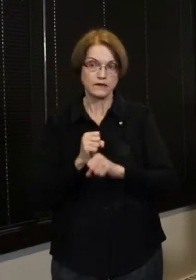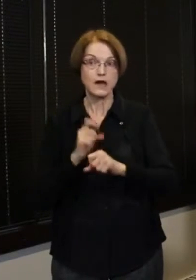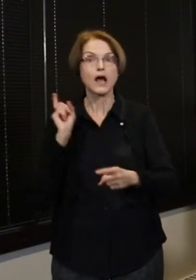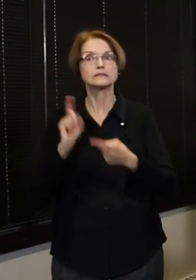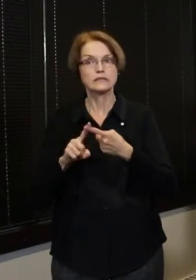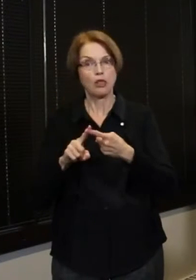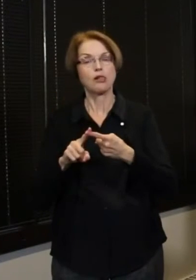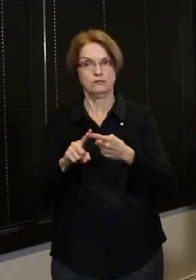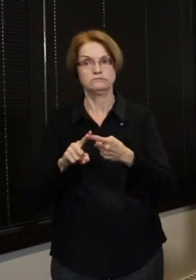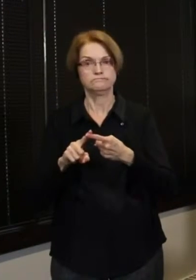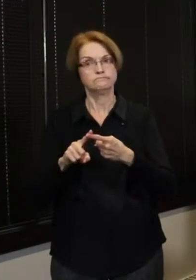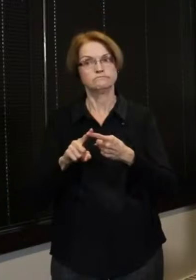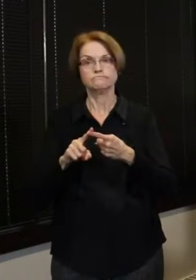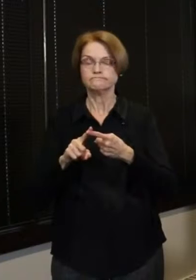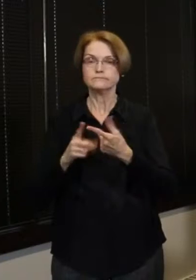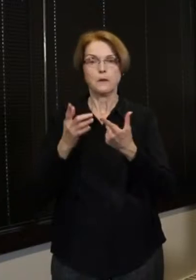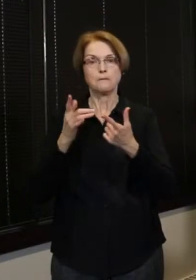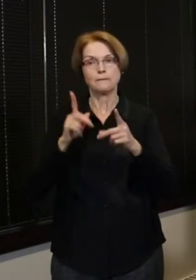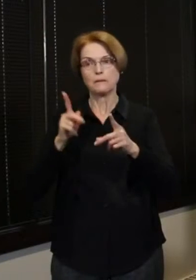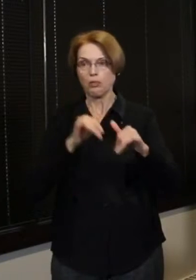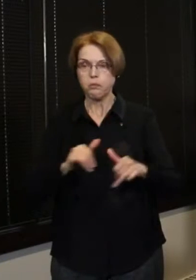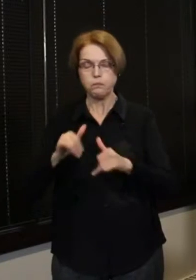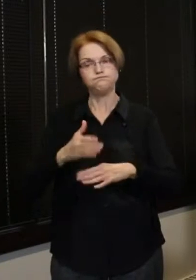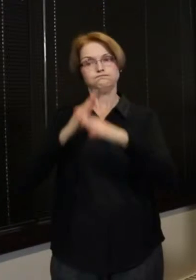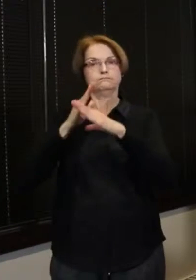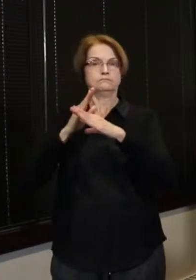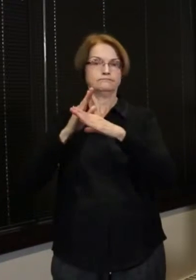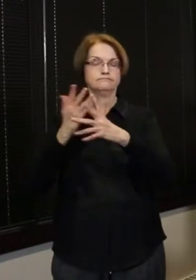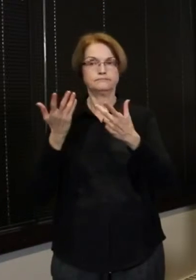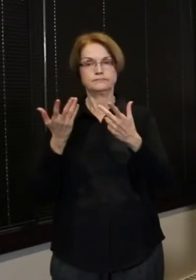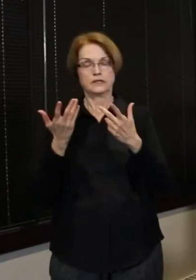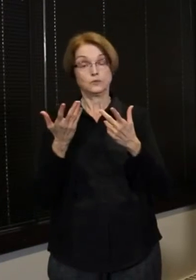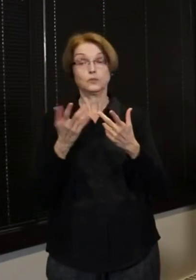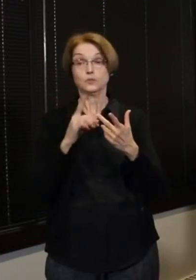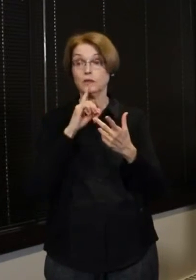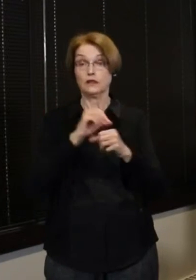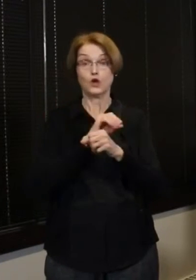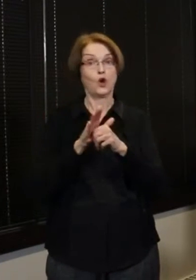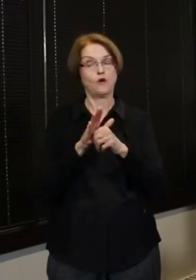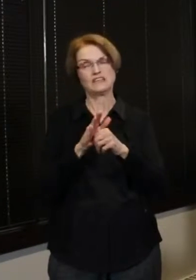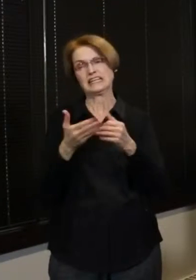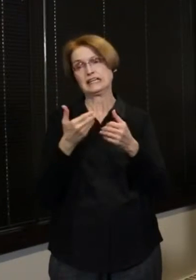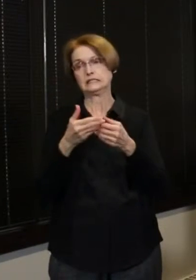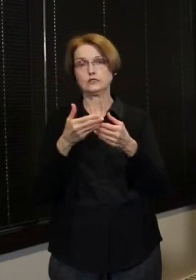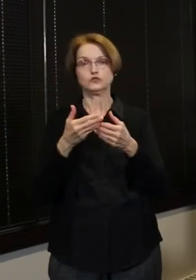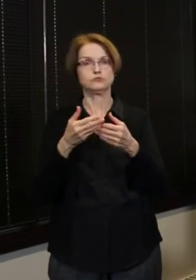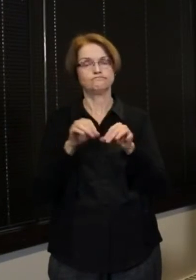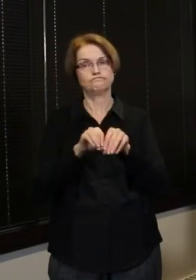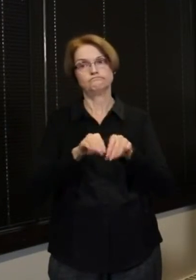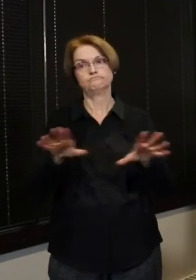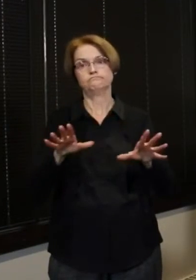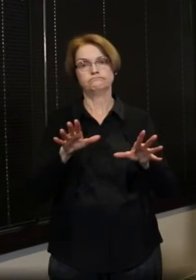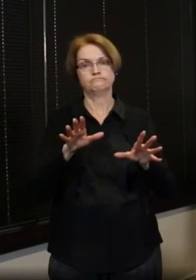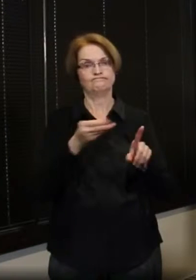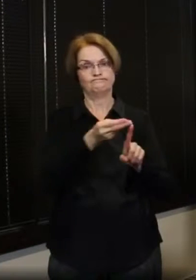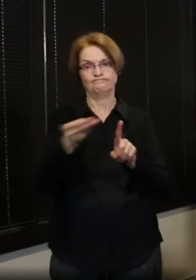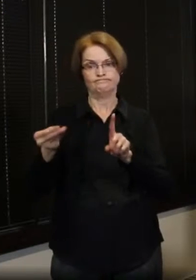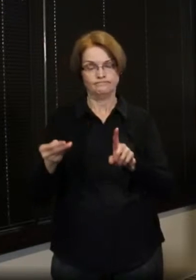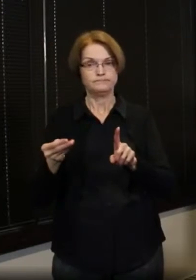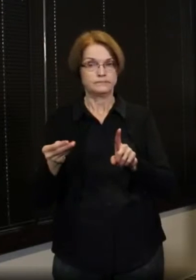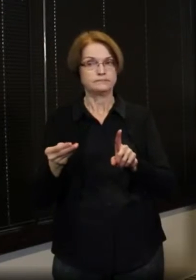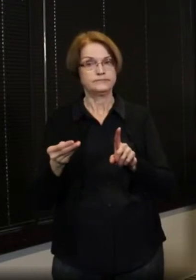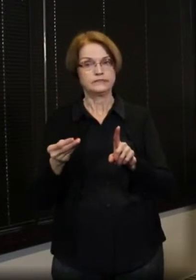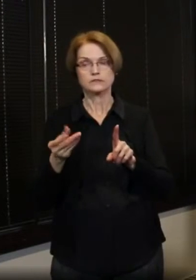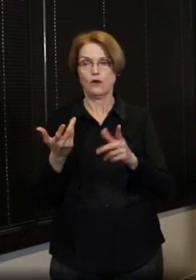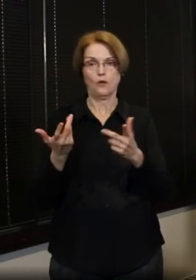COVID-19 is a brutal, deadly, highly transmissible disease, and if we give it the opportunity, it will continue to spread through